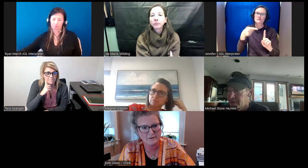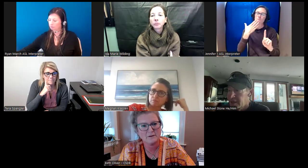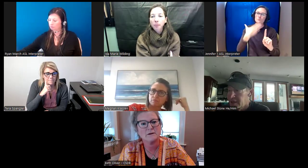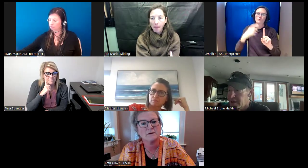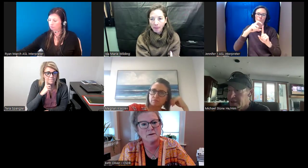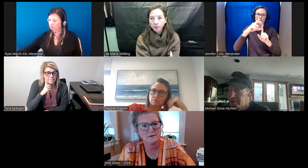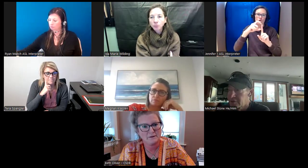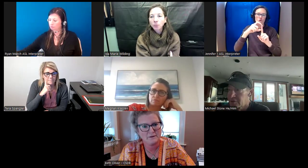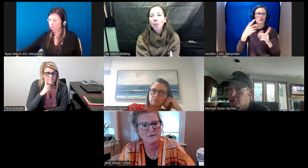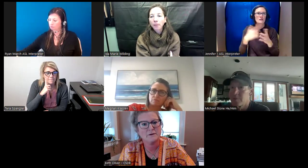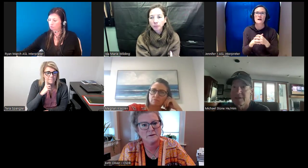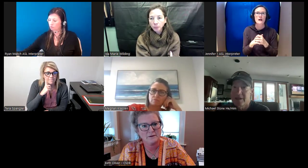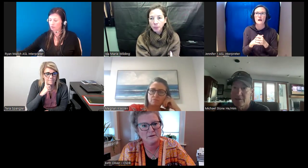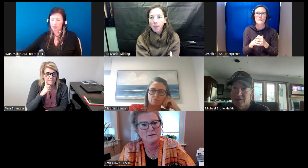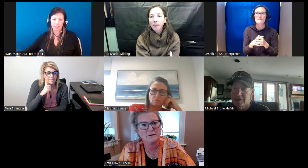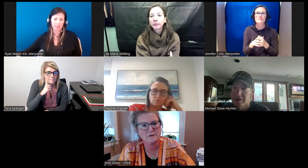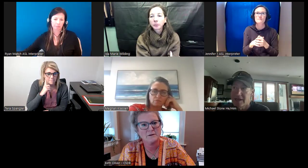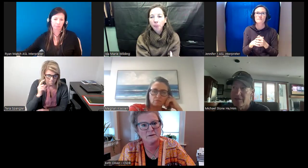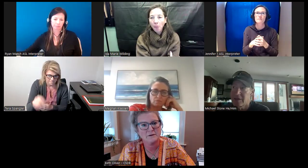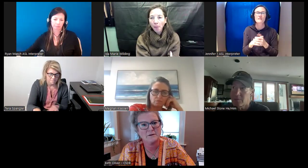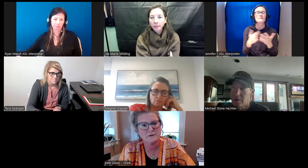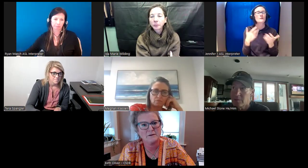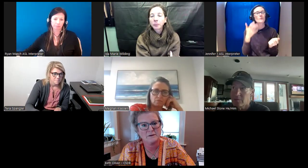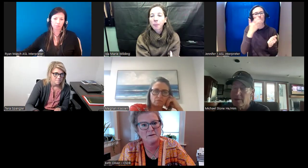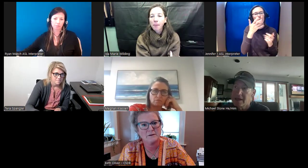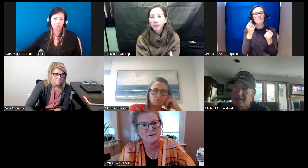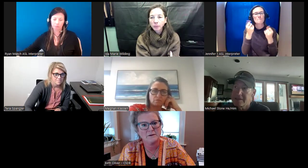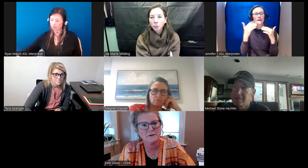It's there's so many layers there, and I think that